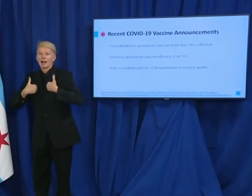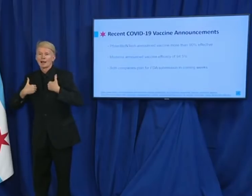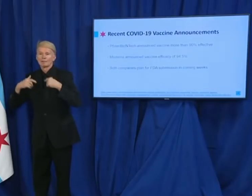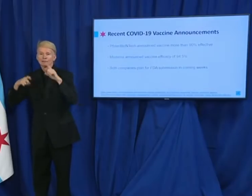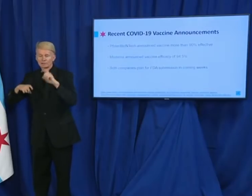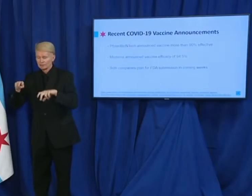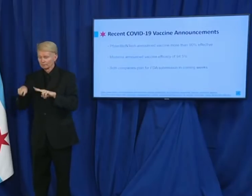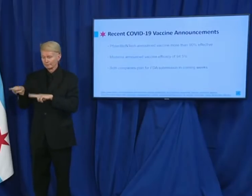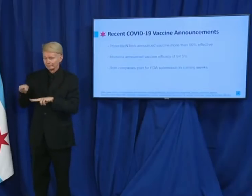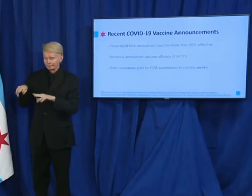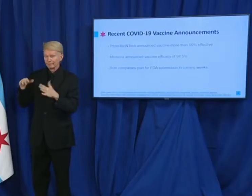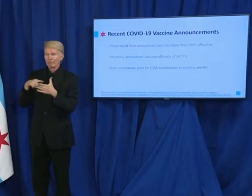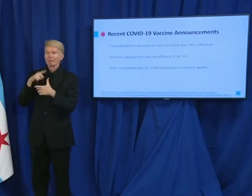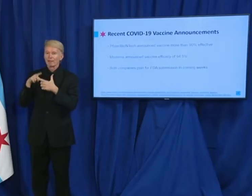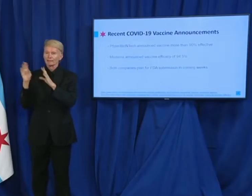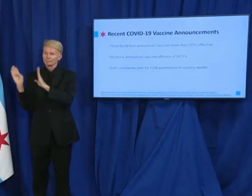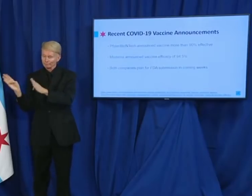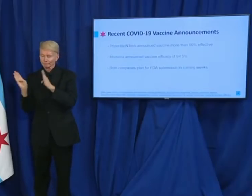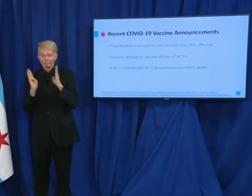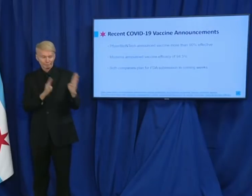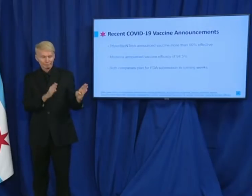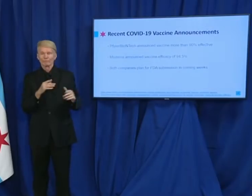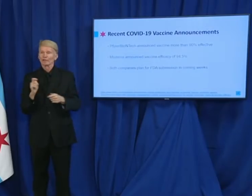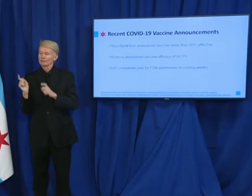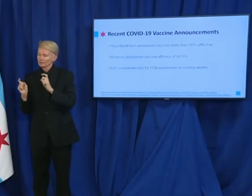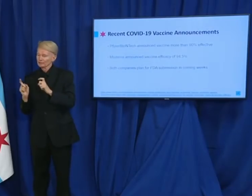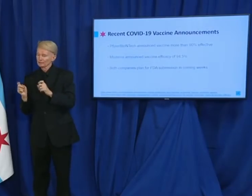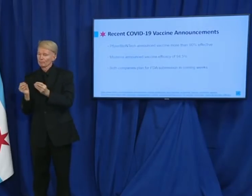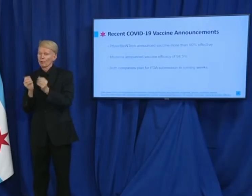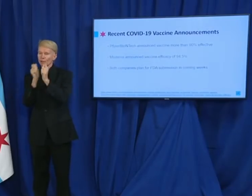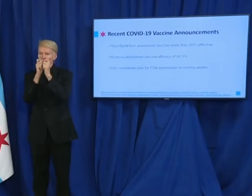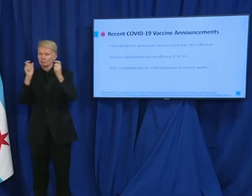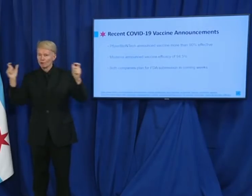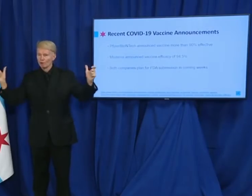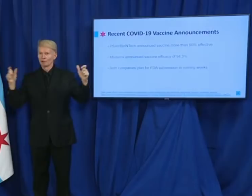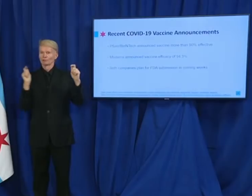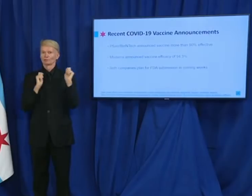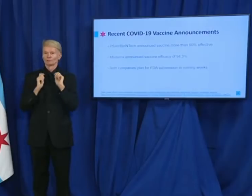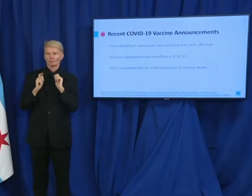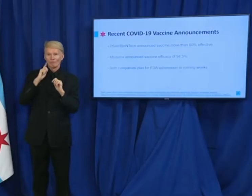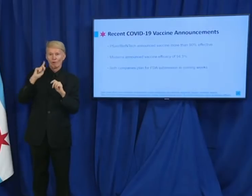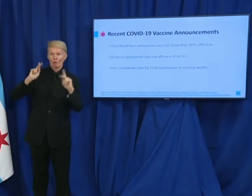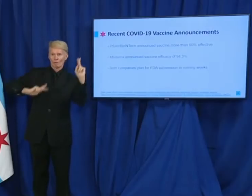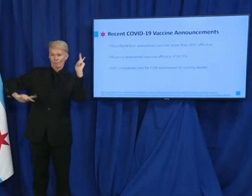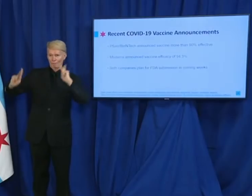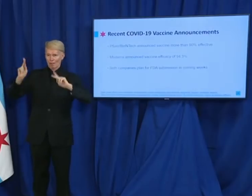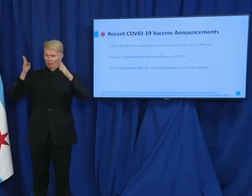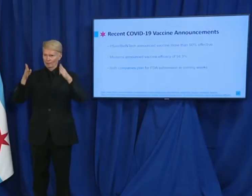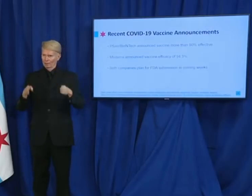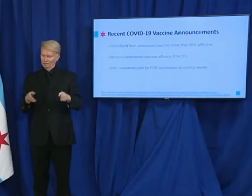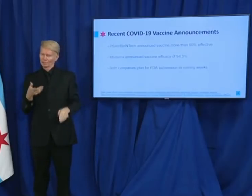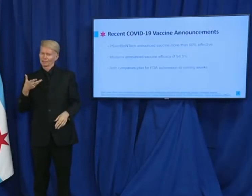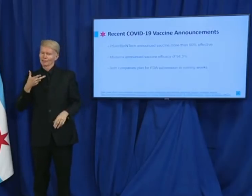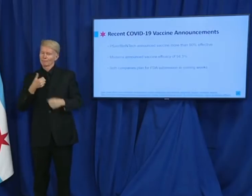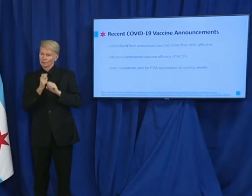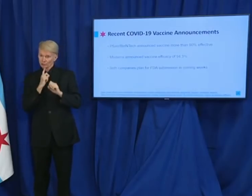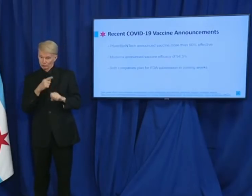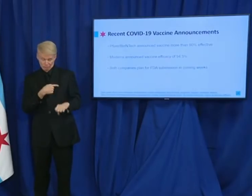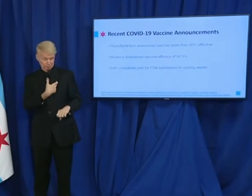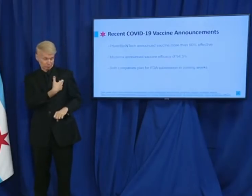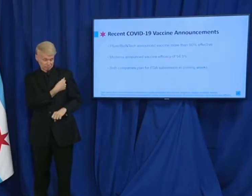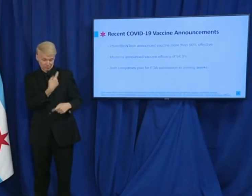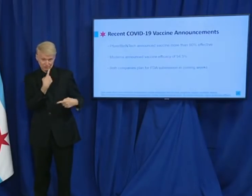they move through a series of successively larger trials in humans to make sure first they're